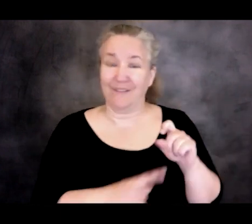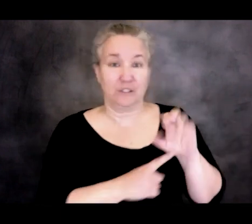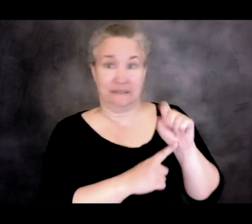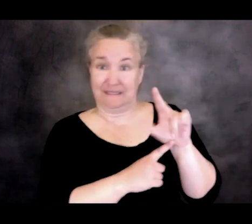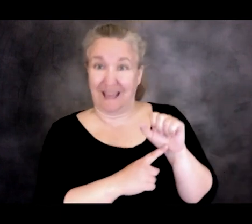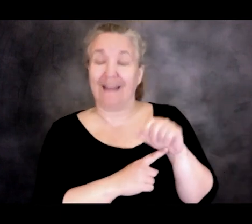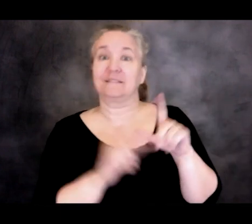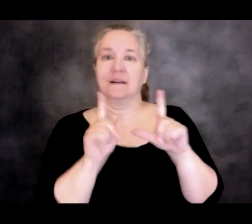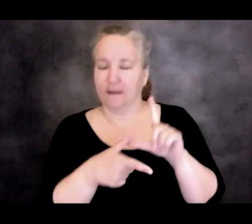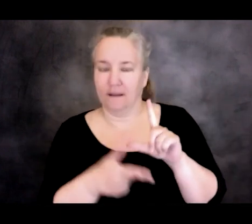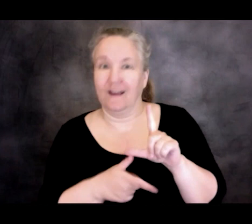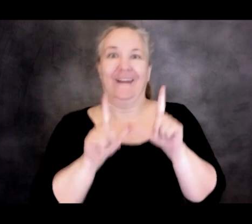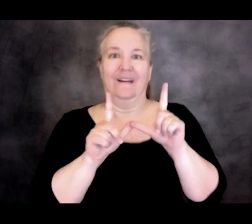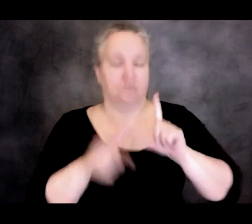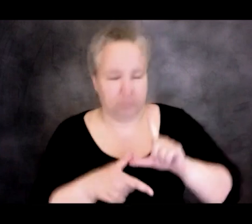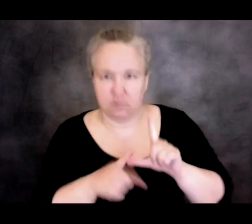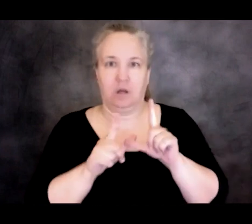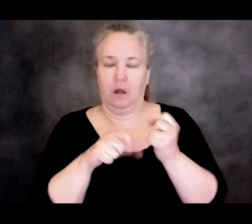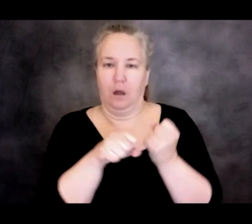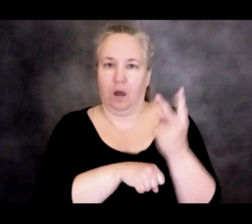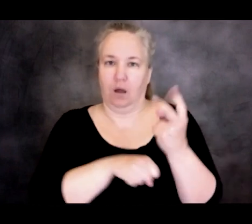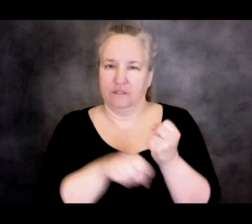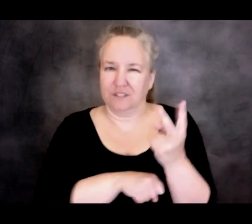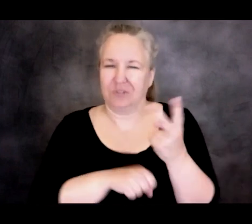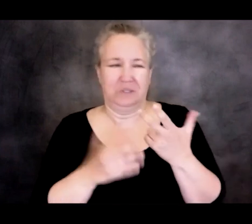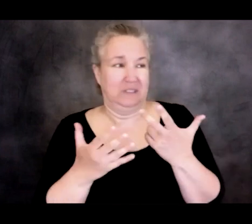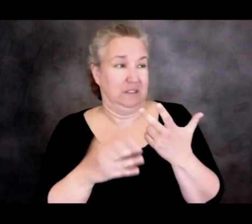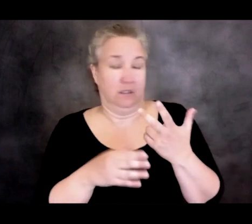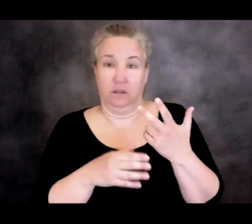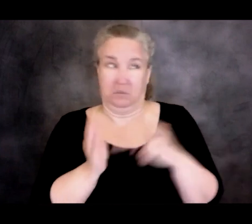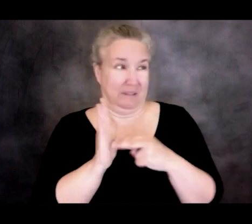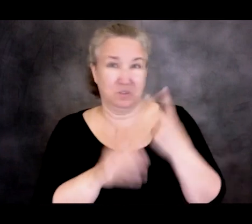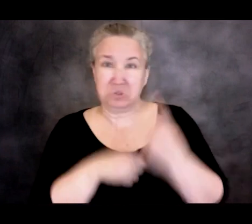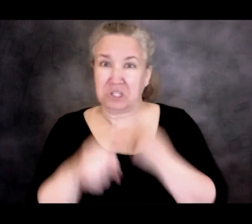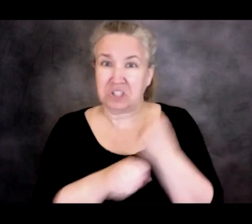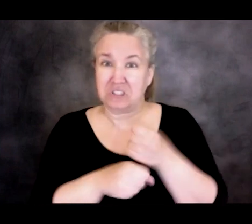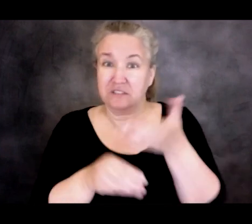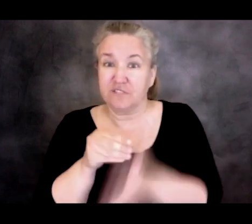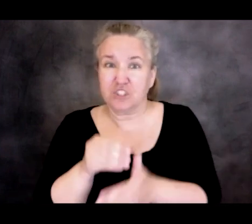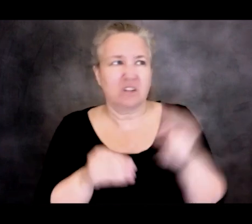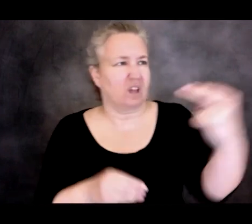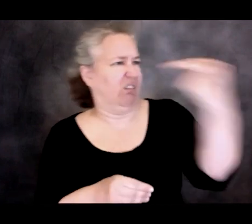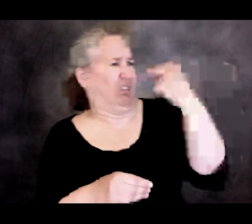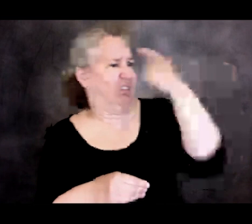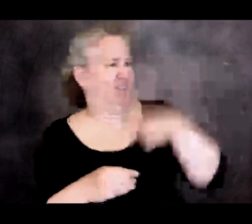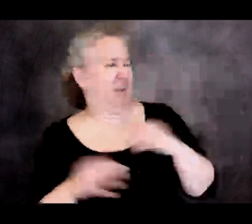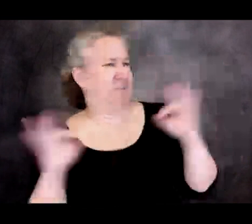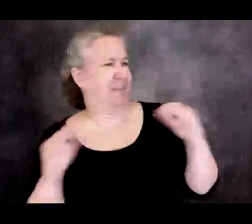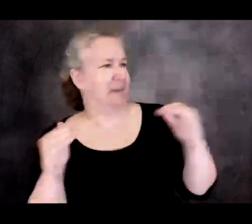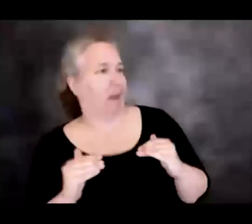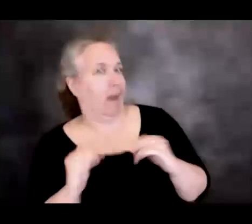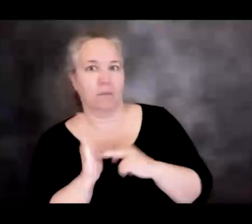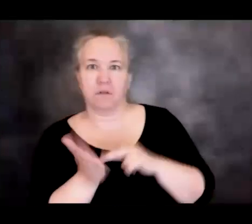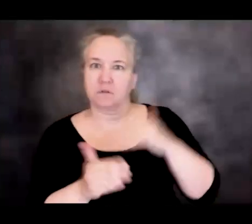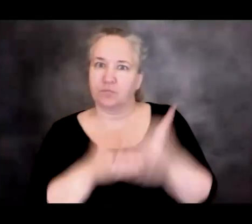from scratch. Out of nowhere, just because 2 years are done, they treat you like you're nothing. You got to go through the process all